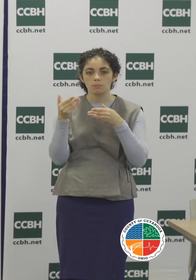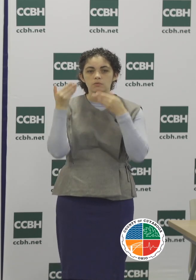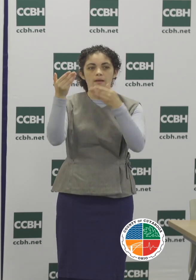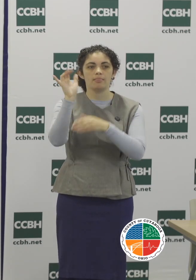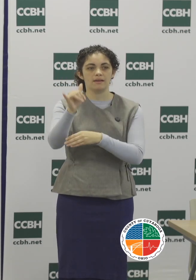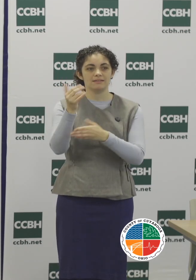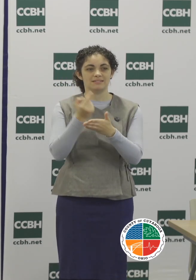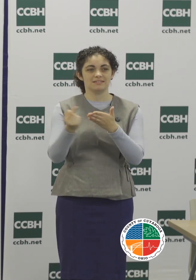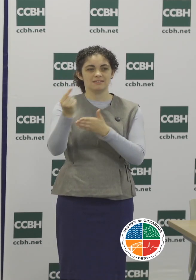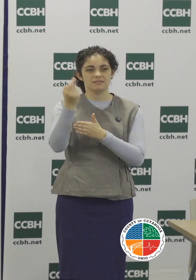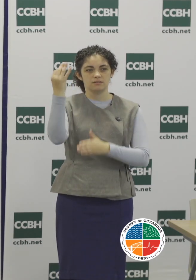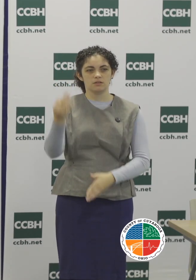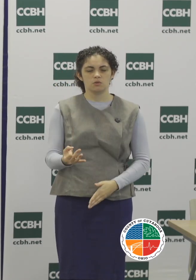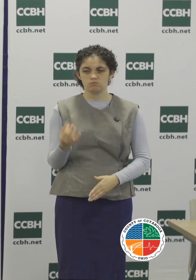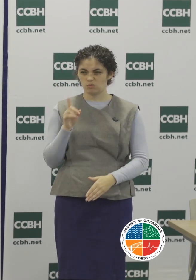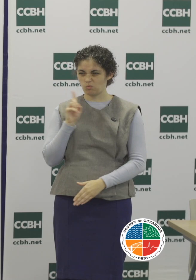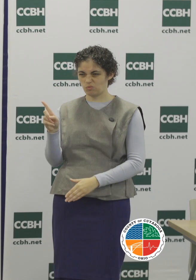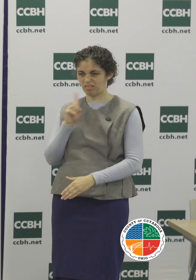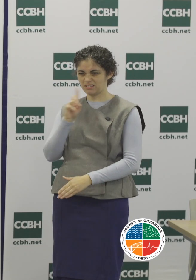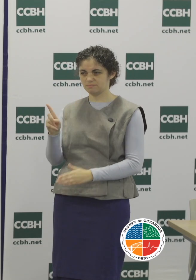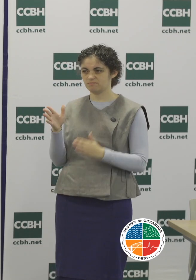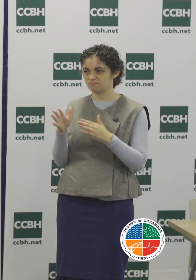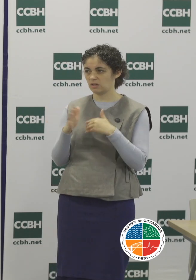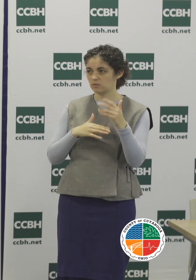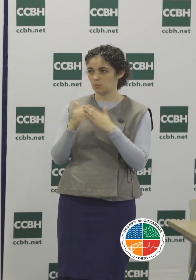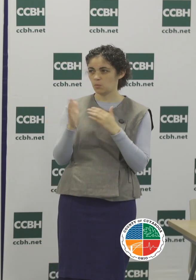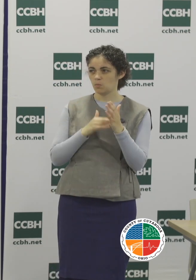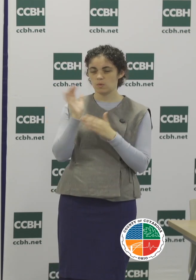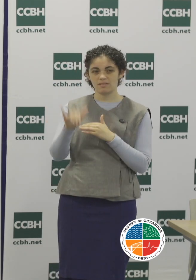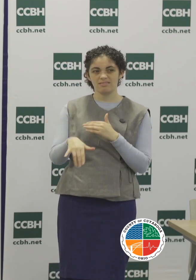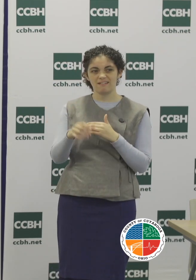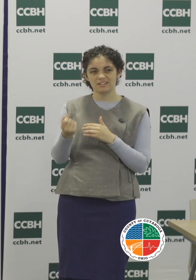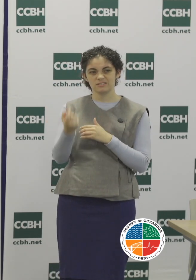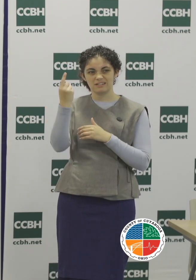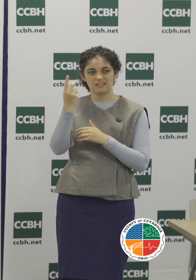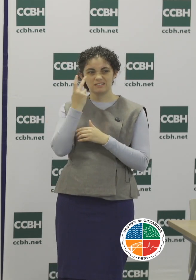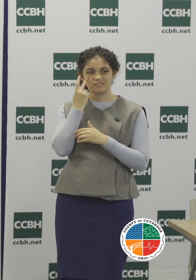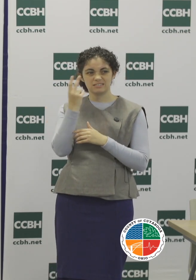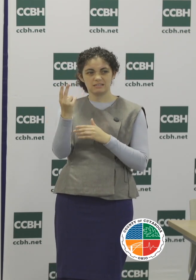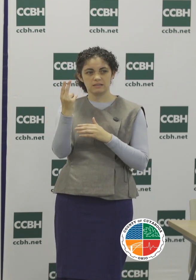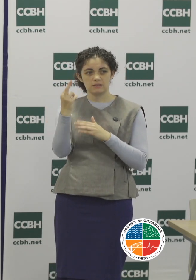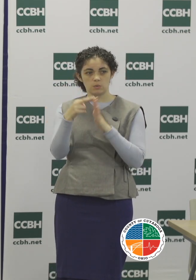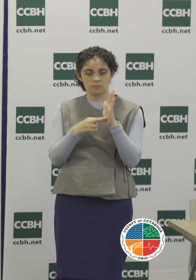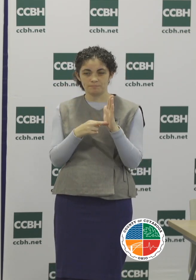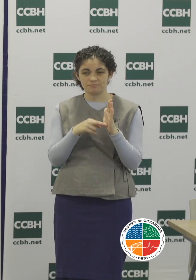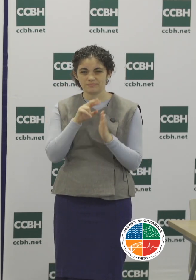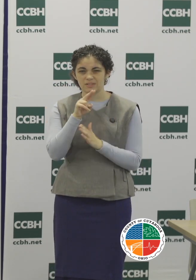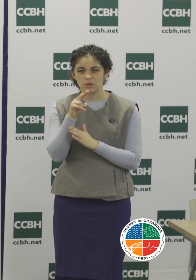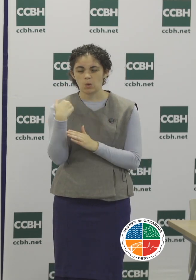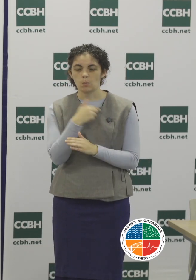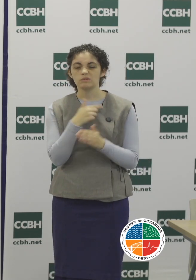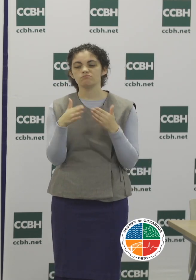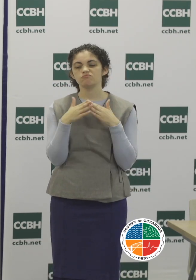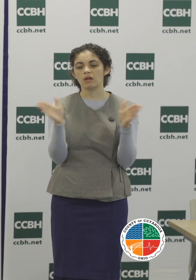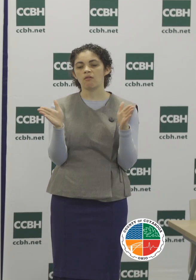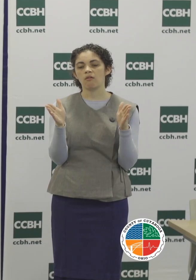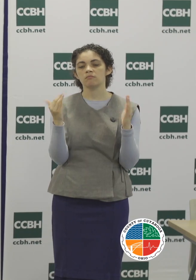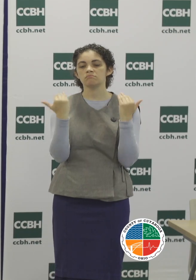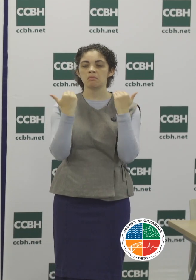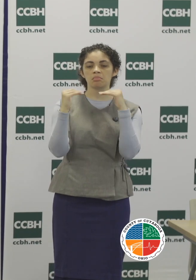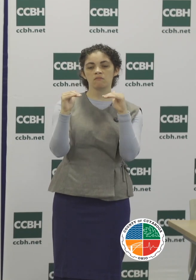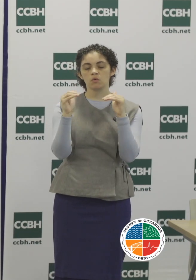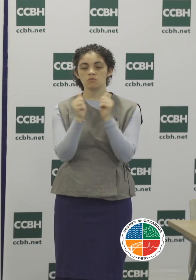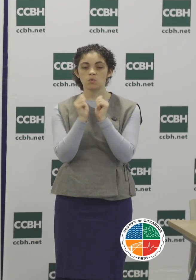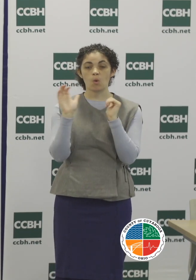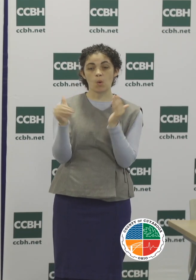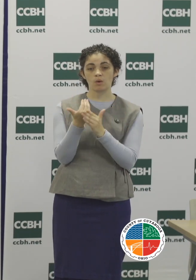briefing. Are you generally comfortable with the compliance, levels of compliance you've seen? The question is, are we generally comfortable with the levels of compliance